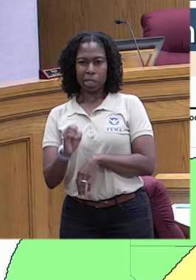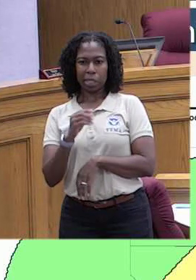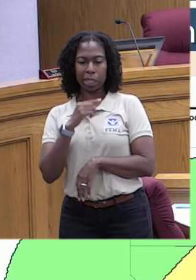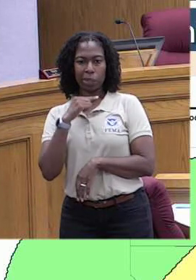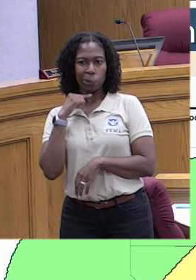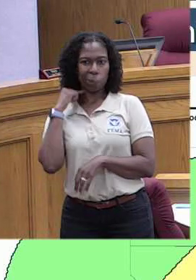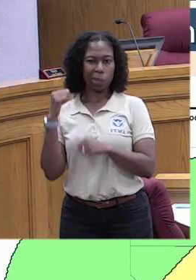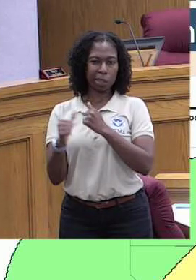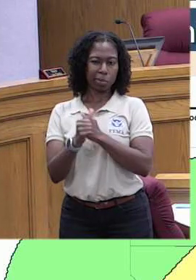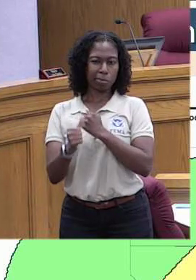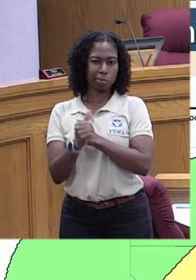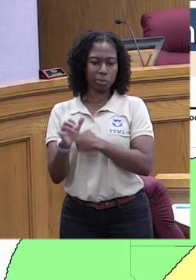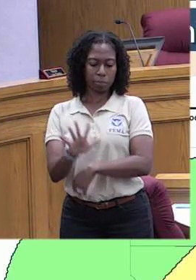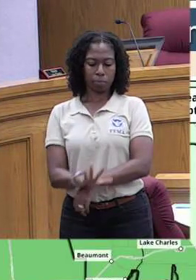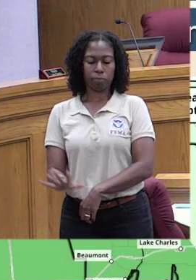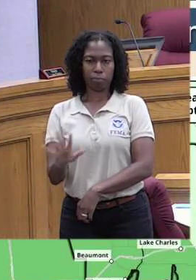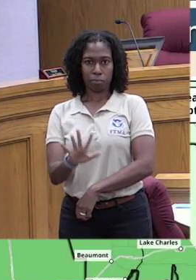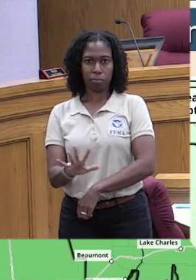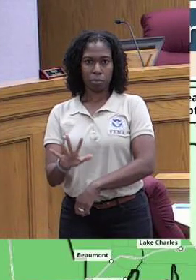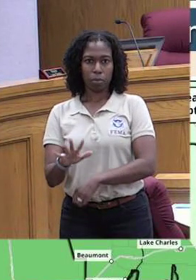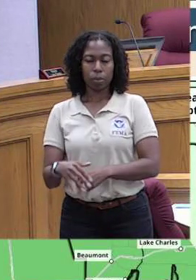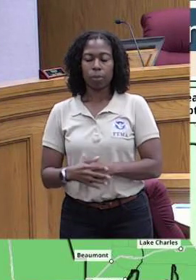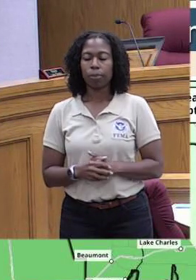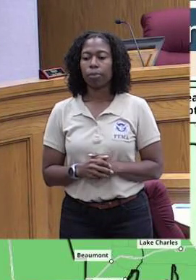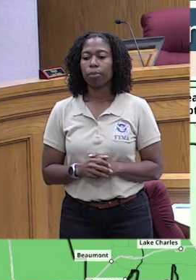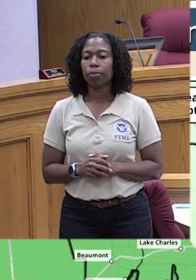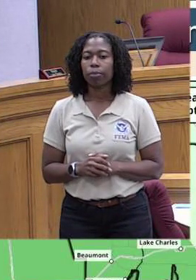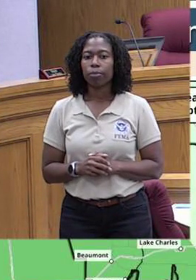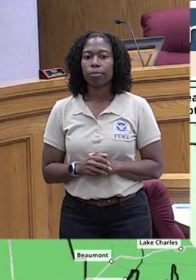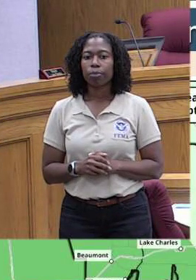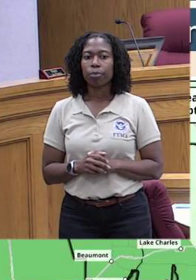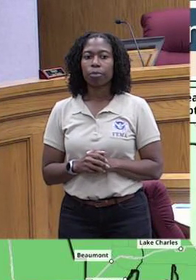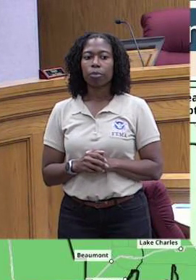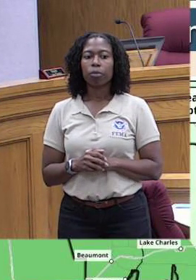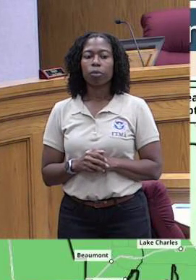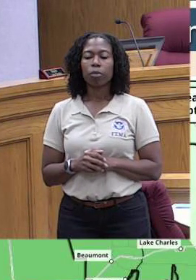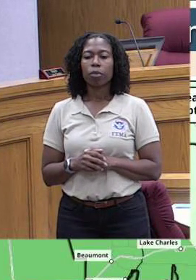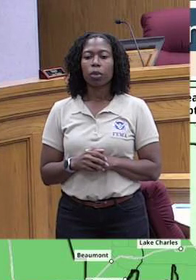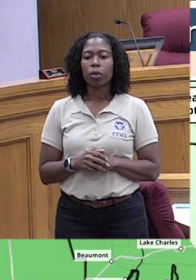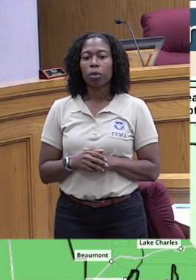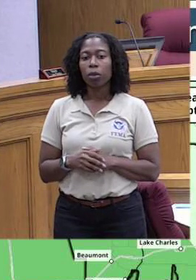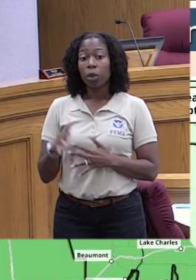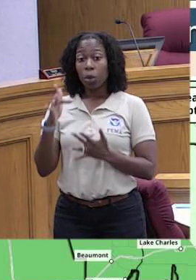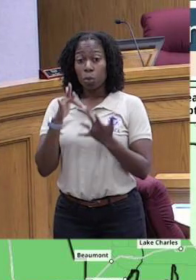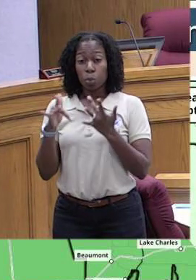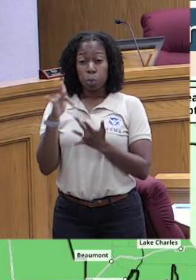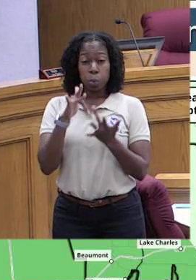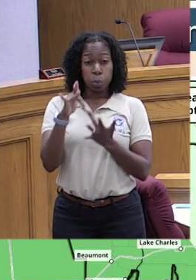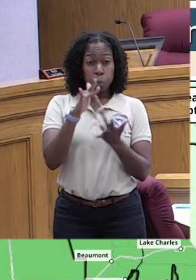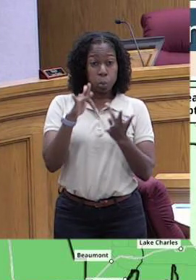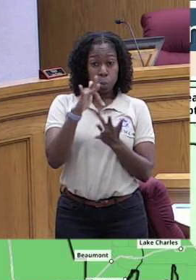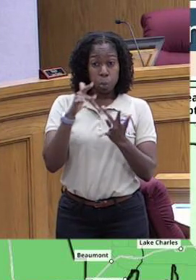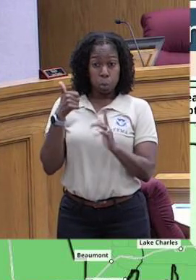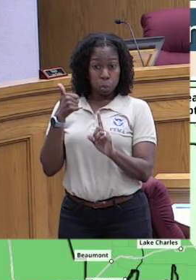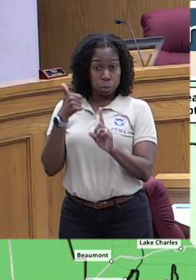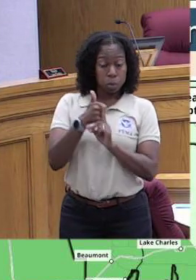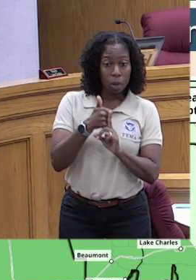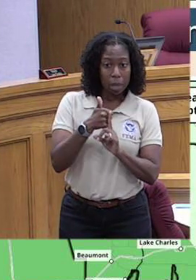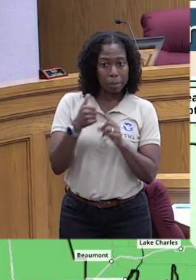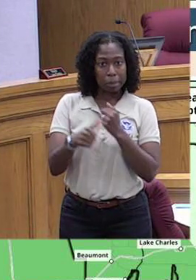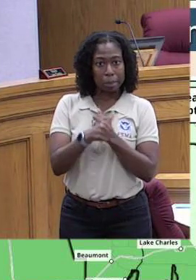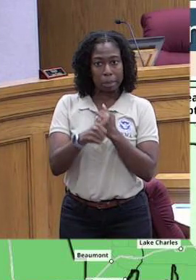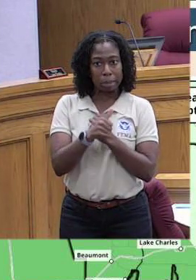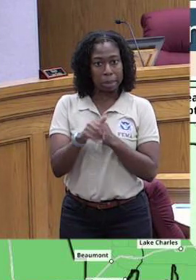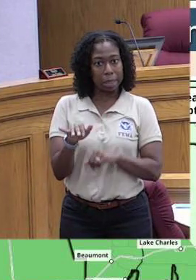southeast Texas as well. The tornado threat did not get changed. The threat for the next couple of days